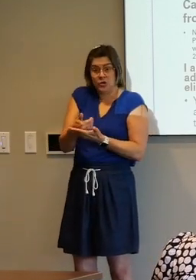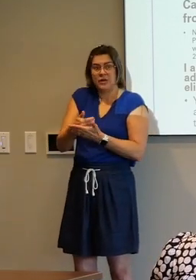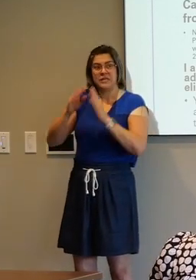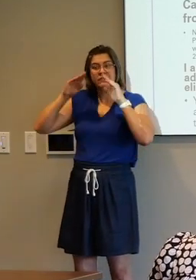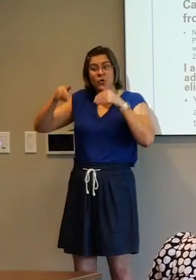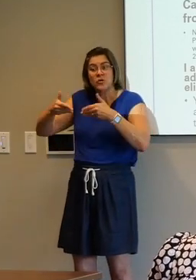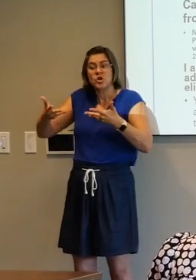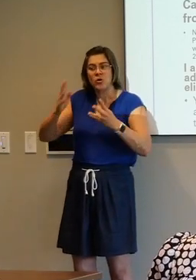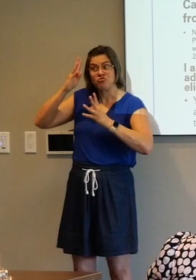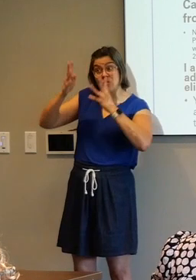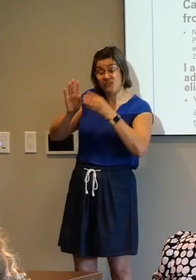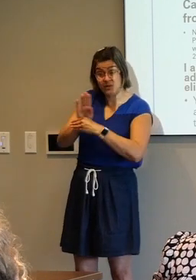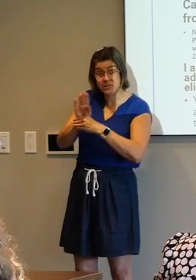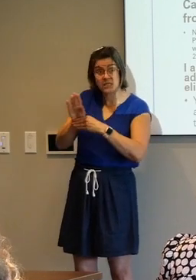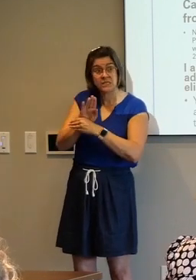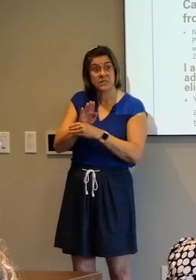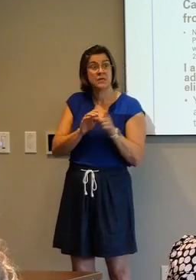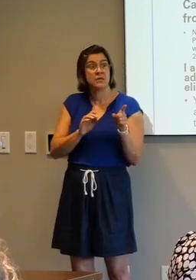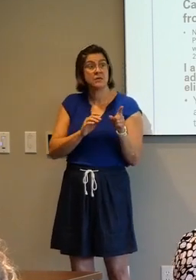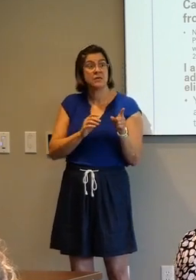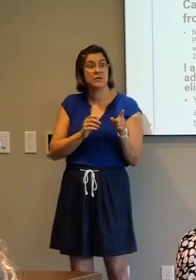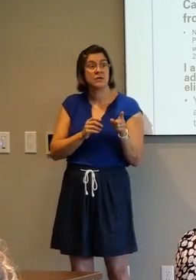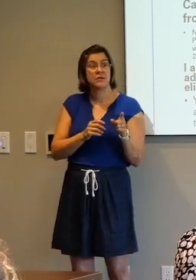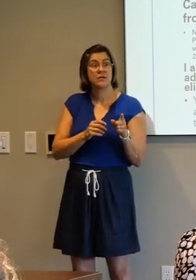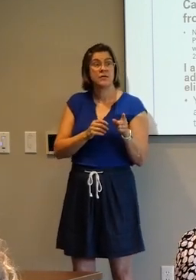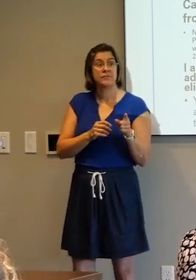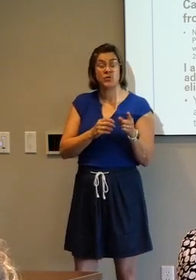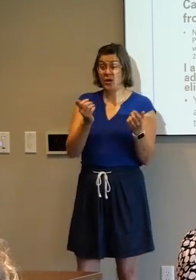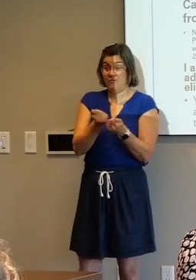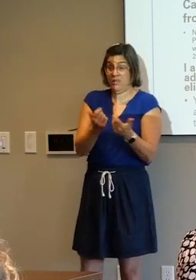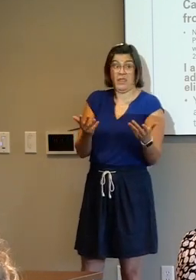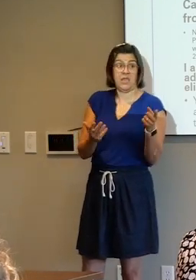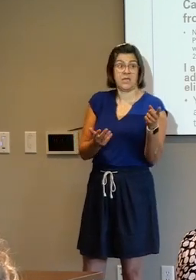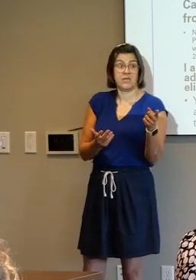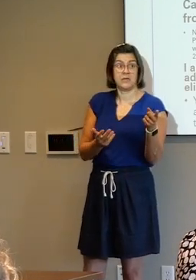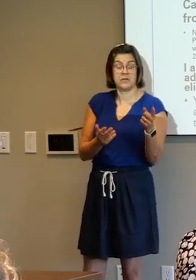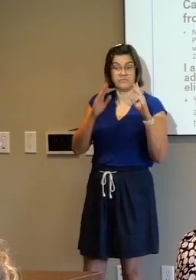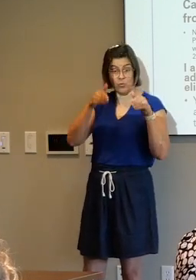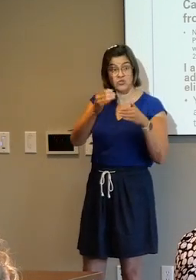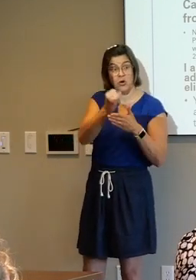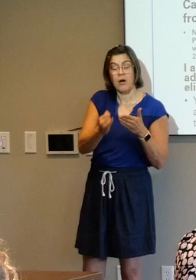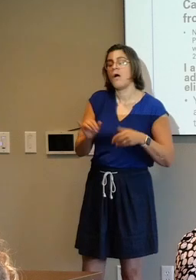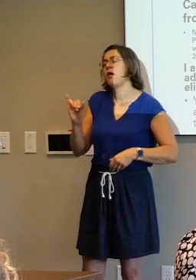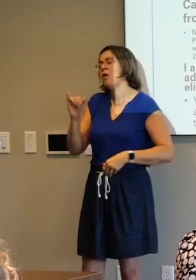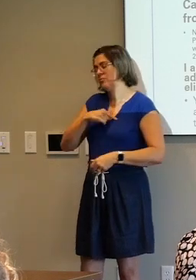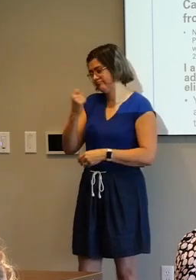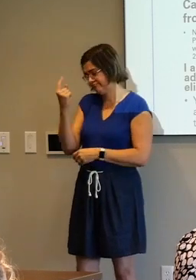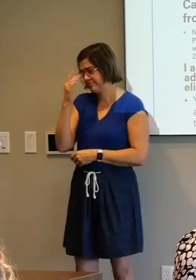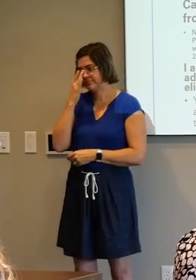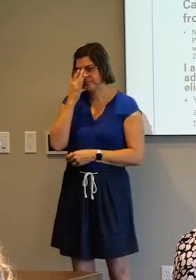creative business. So if that's being a teaching artist. Well, everything else is also arts. Oh, okay, I see what you're saying.